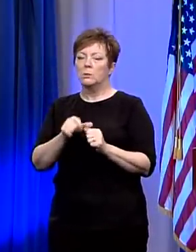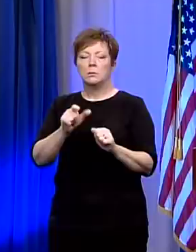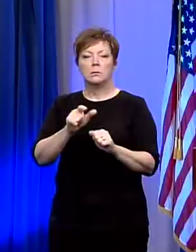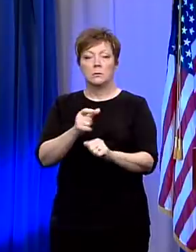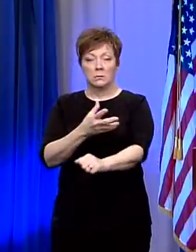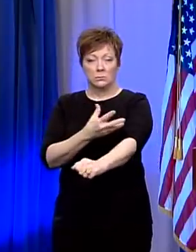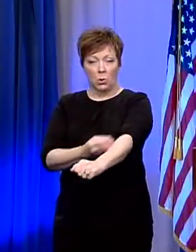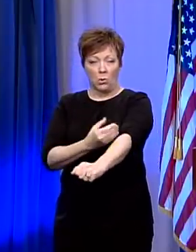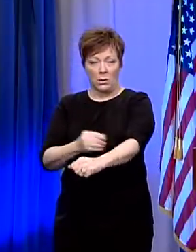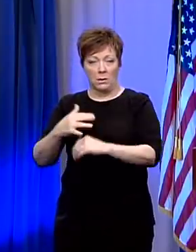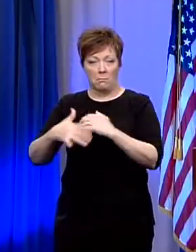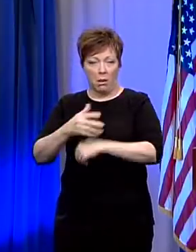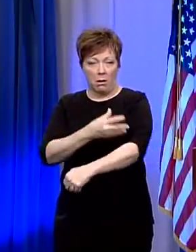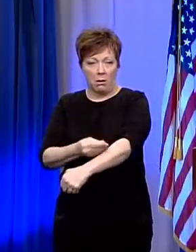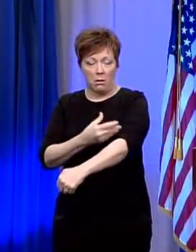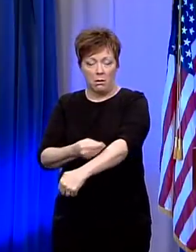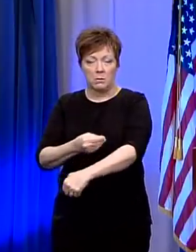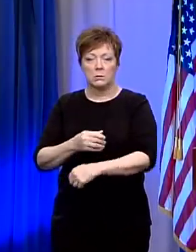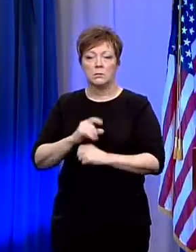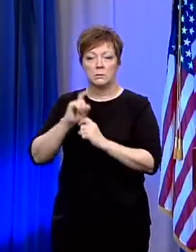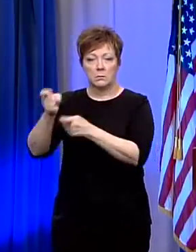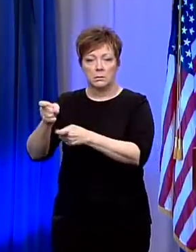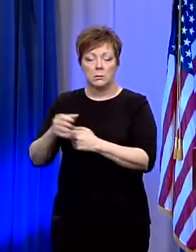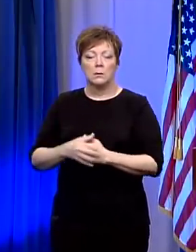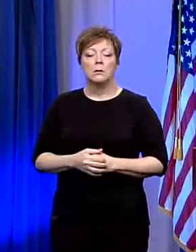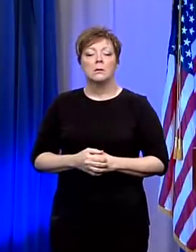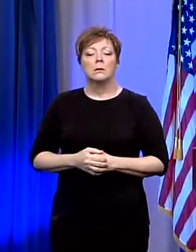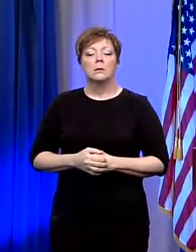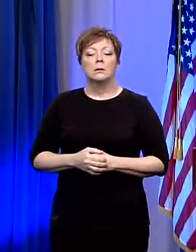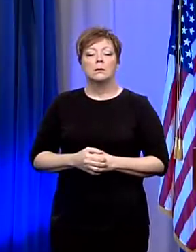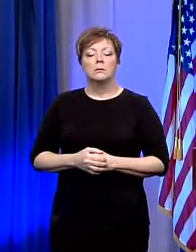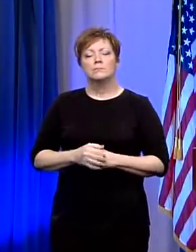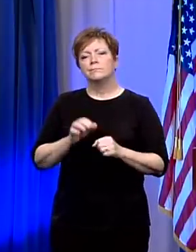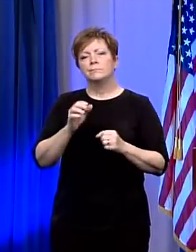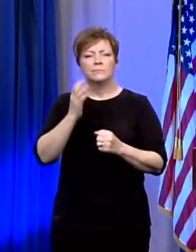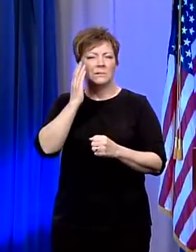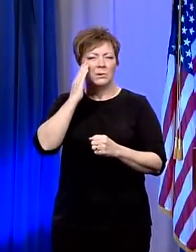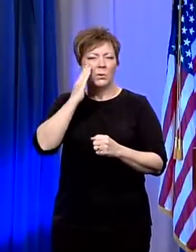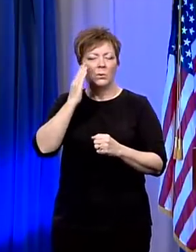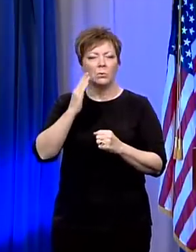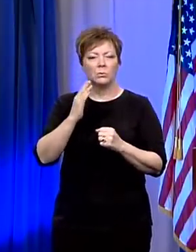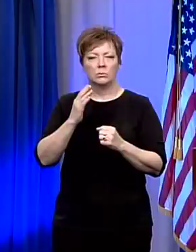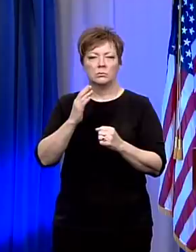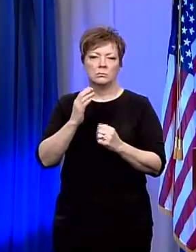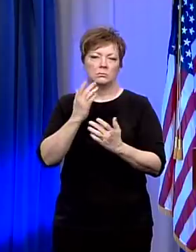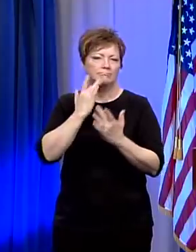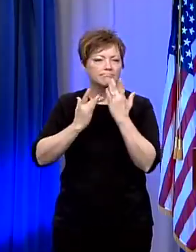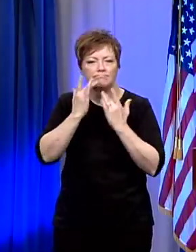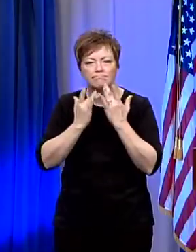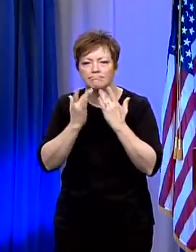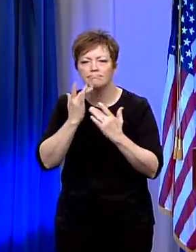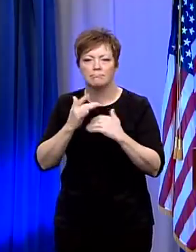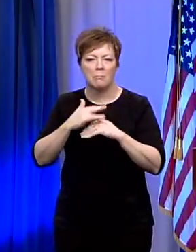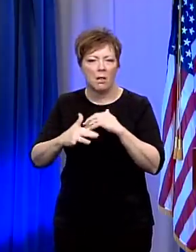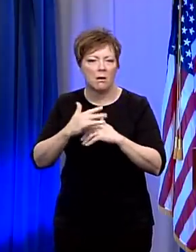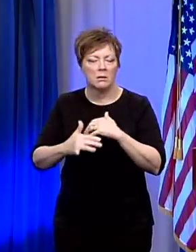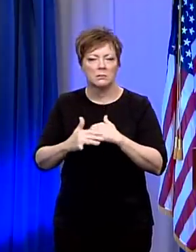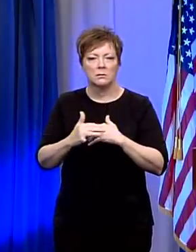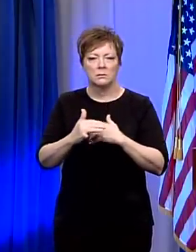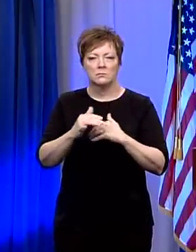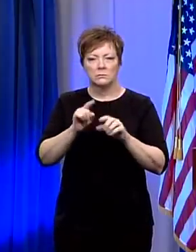blood donation. Like oftentimes at different times of the year, we do have a shortage of donated